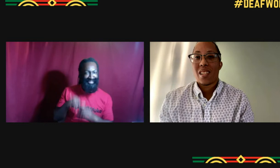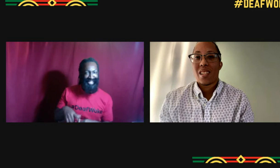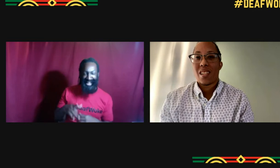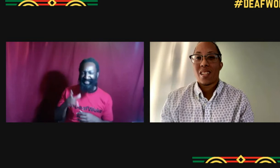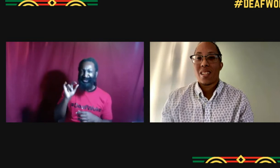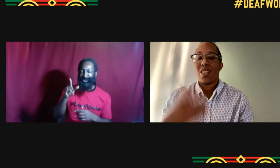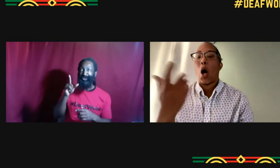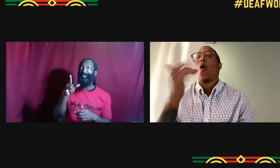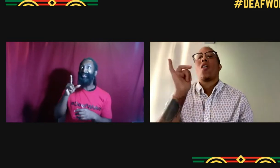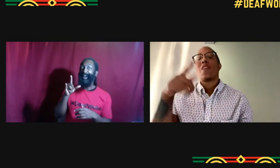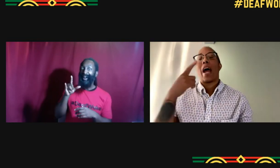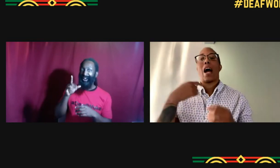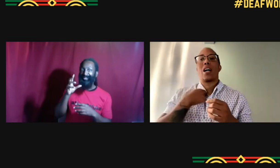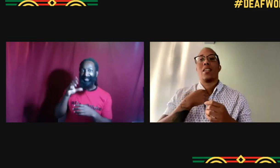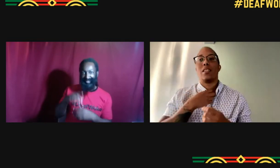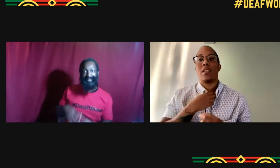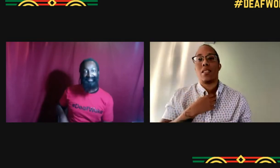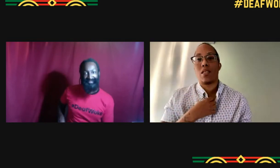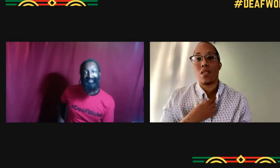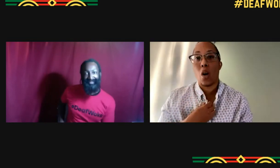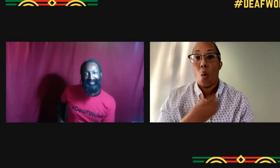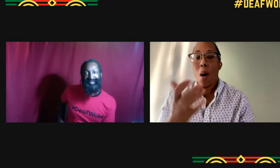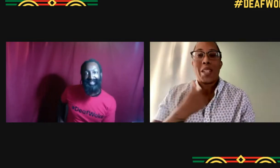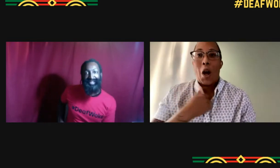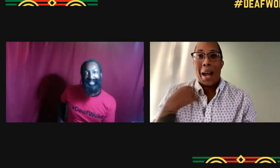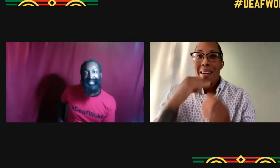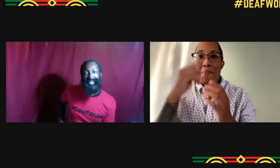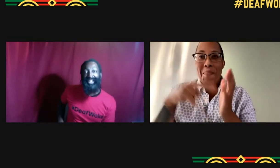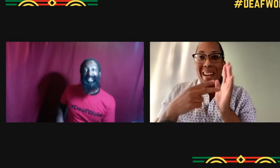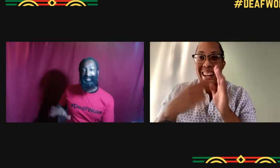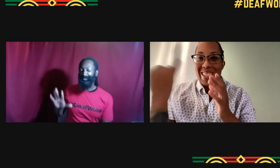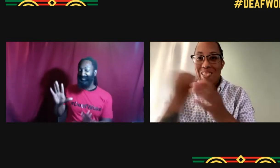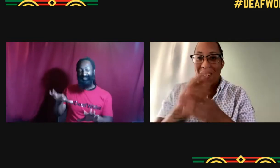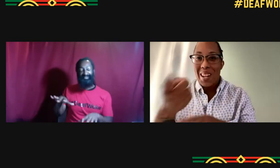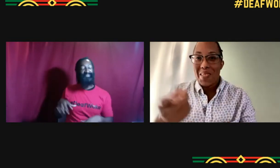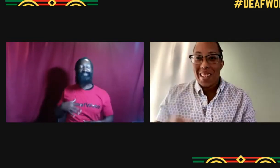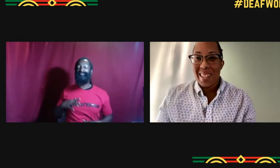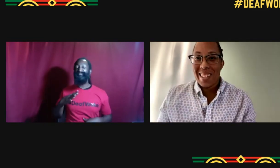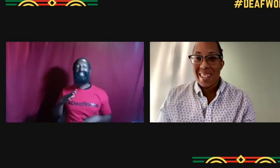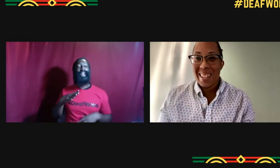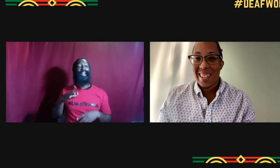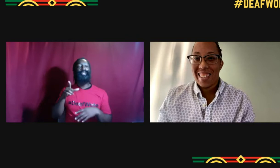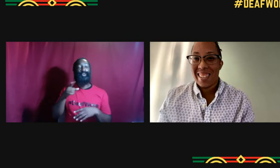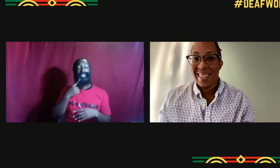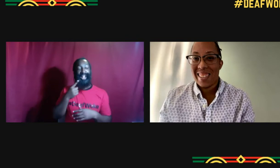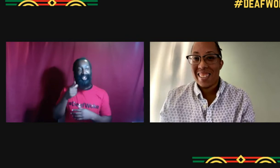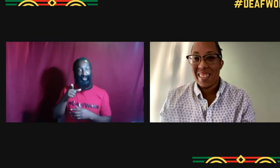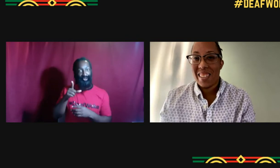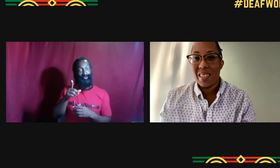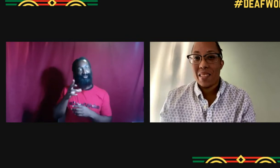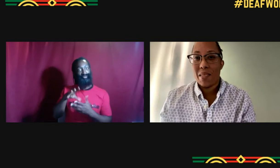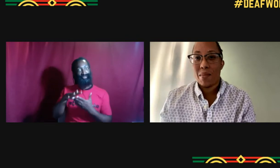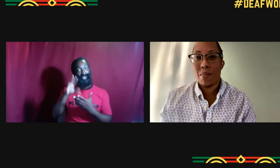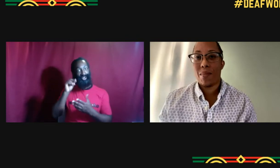on. Tell me more. Tell me more. Yeah. Oh, I'm sorry. I didn't mean to interrupt you.